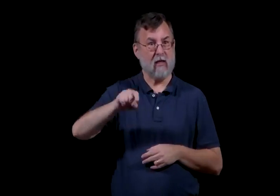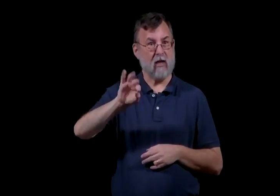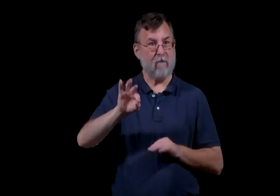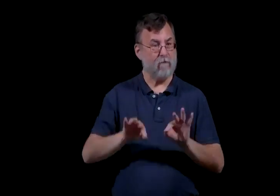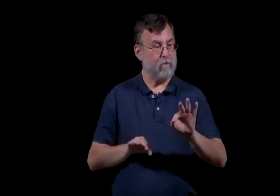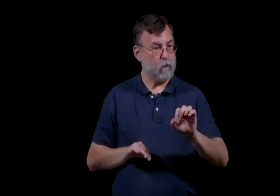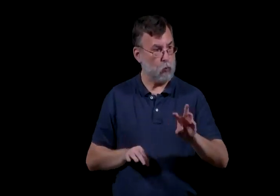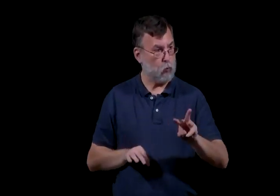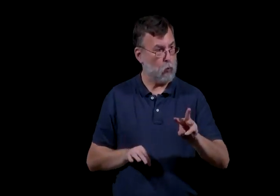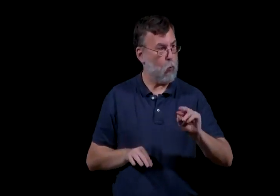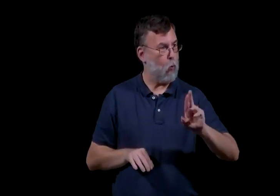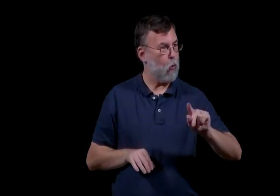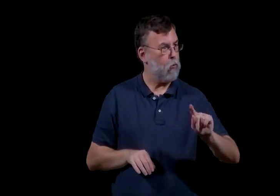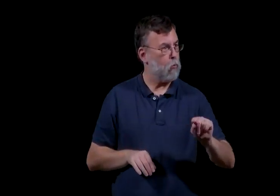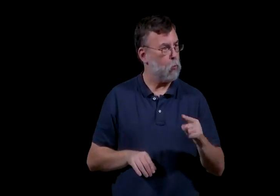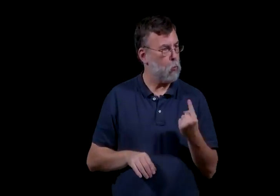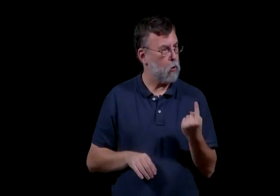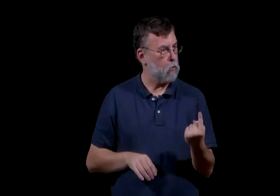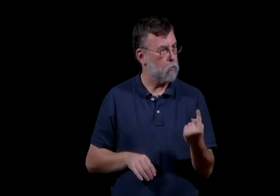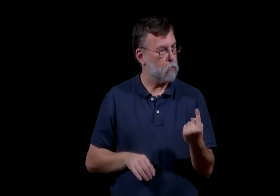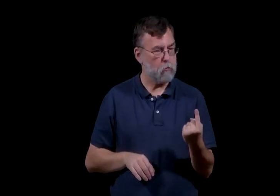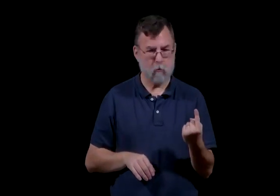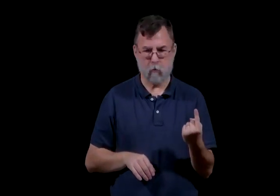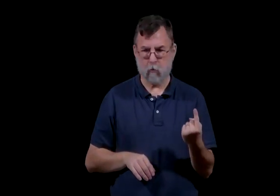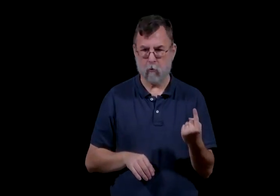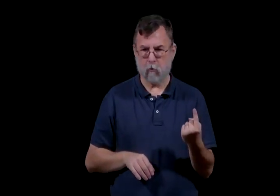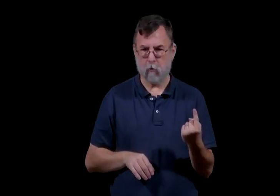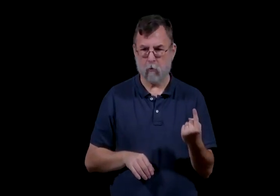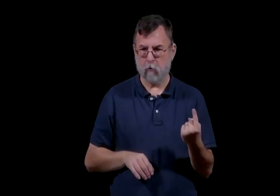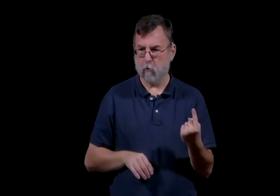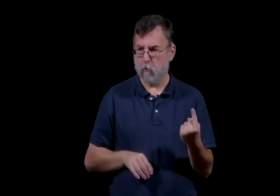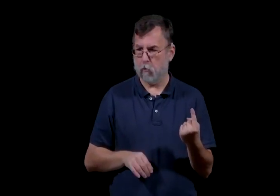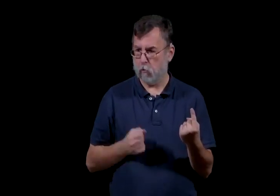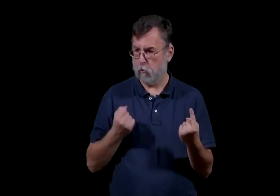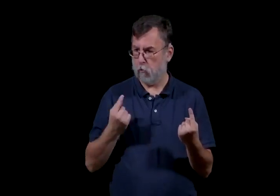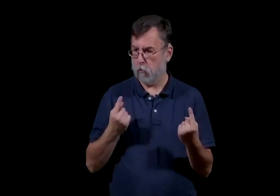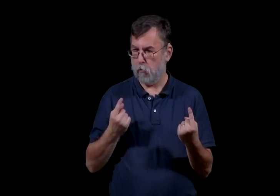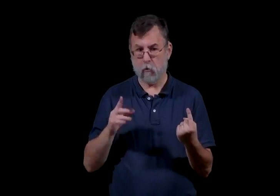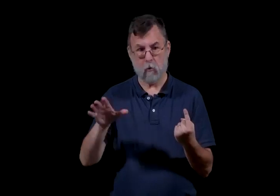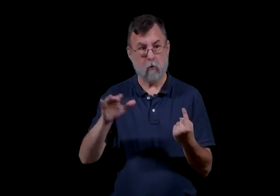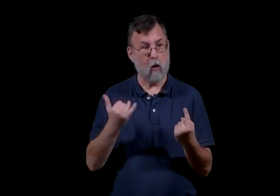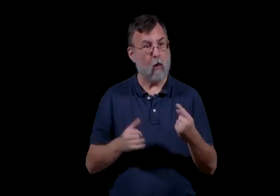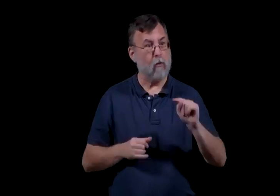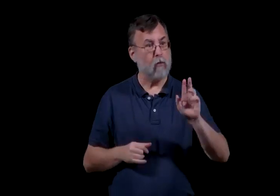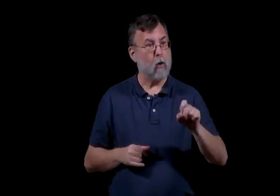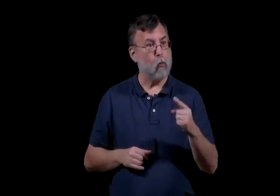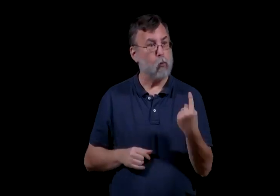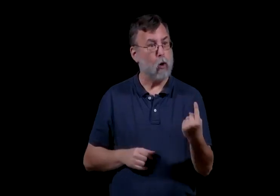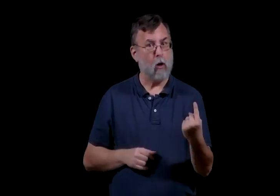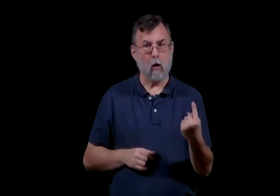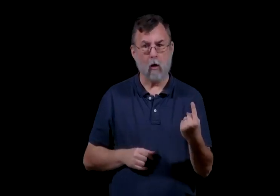the needs of the few or the one. That's what the sign states.